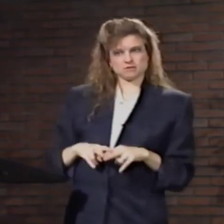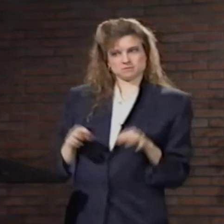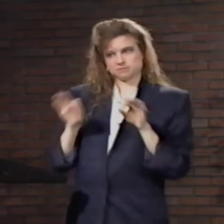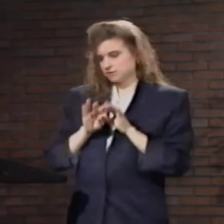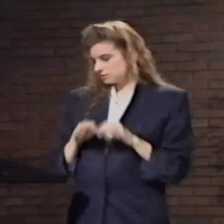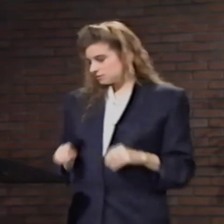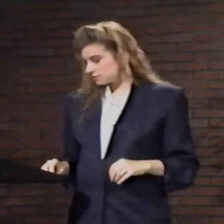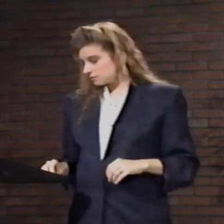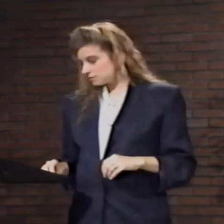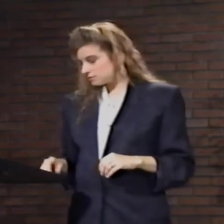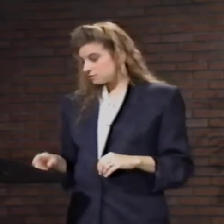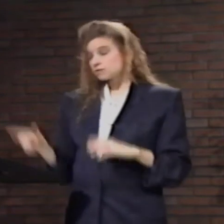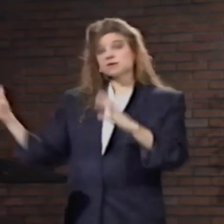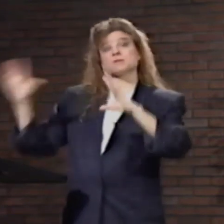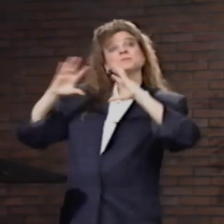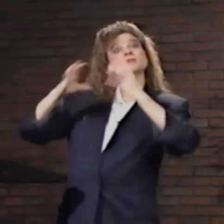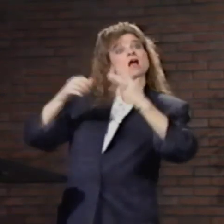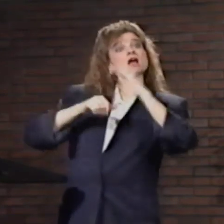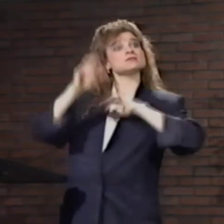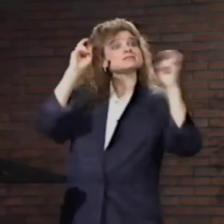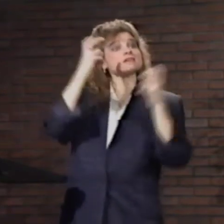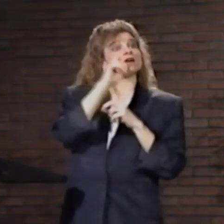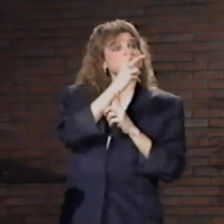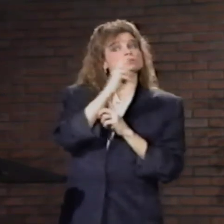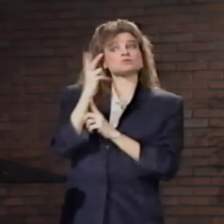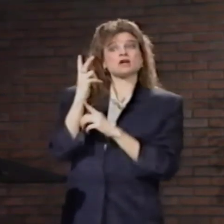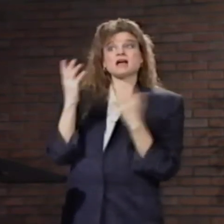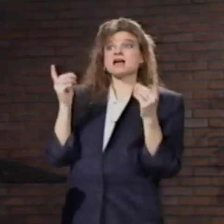So it's important to know the specialized vocabulary.